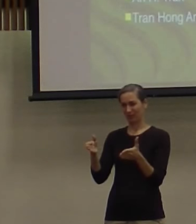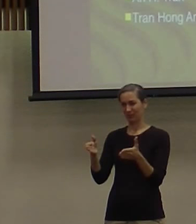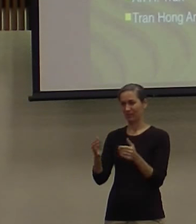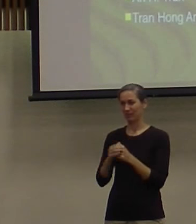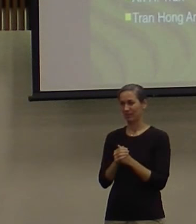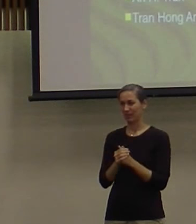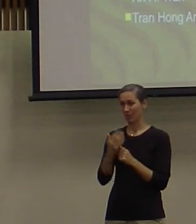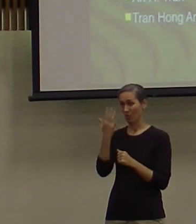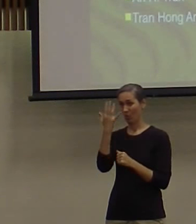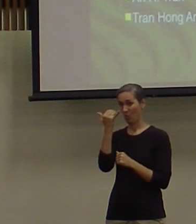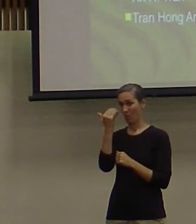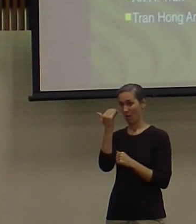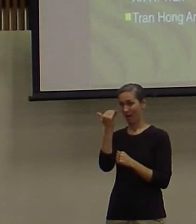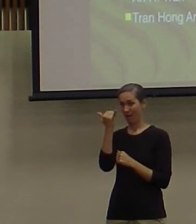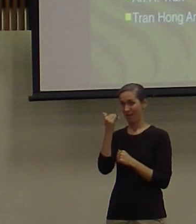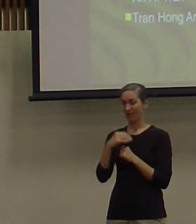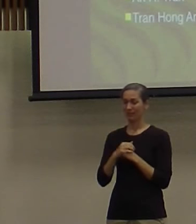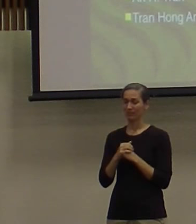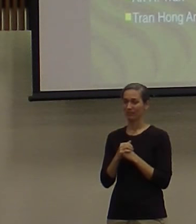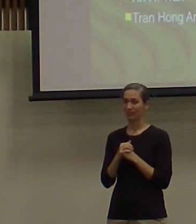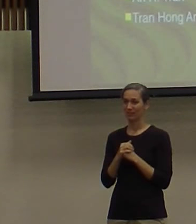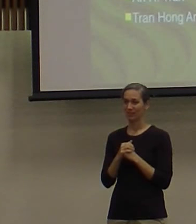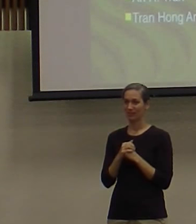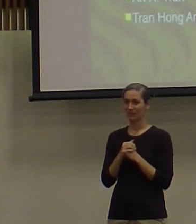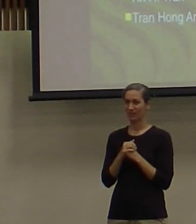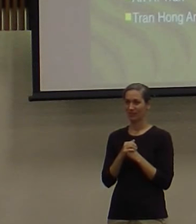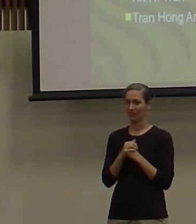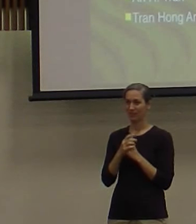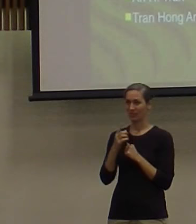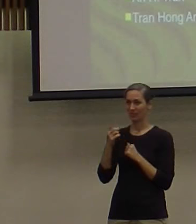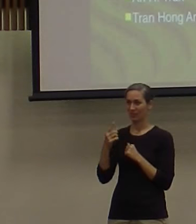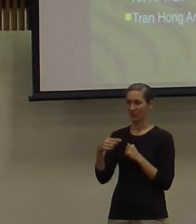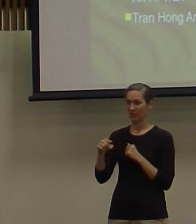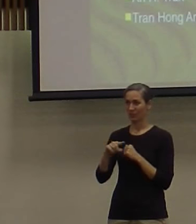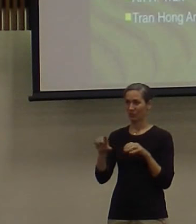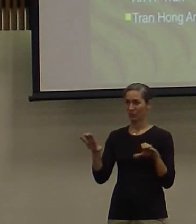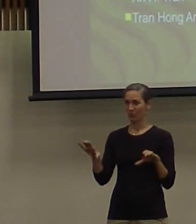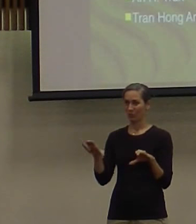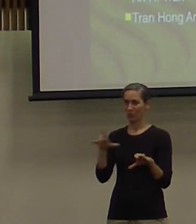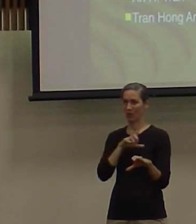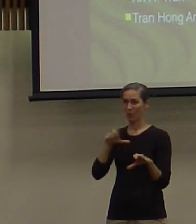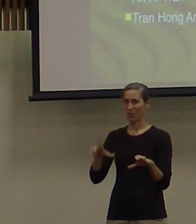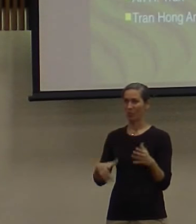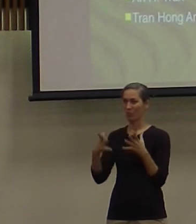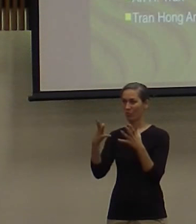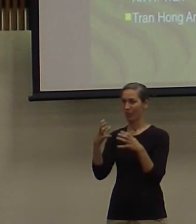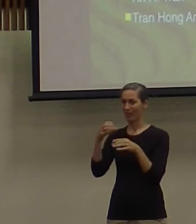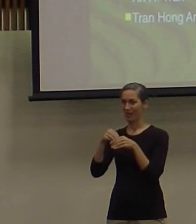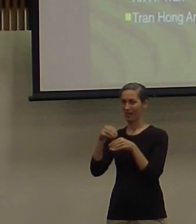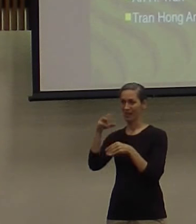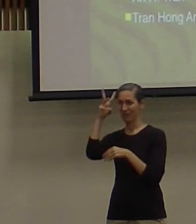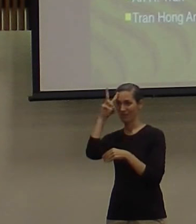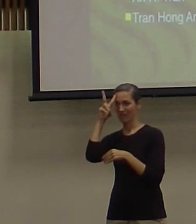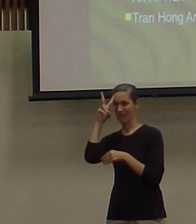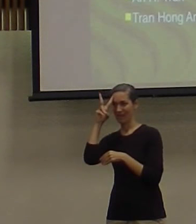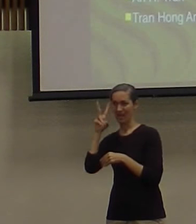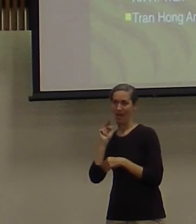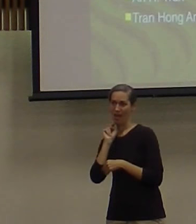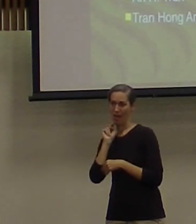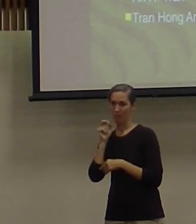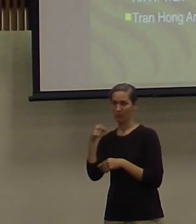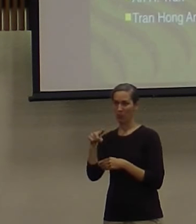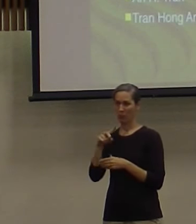because you see that how the Lord is doing in Vietnam, and sure that you are a part of it.